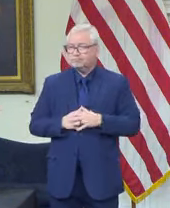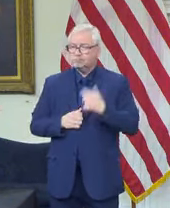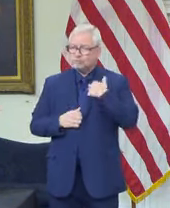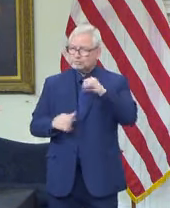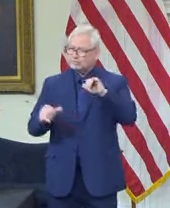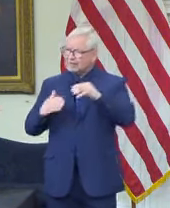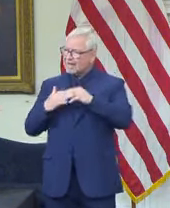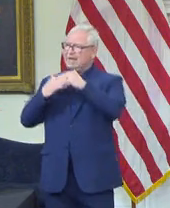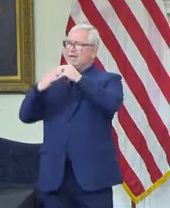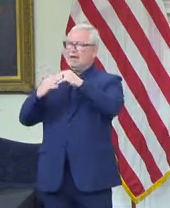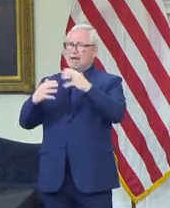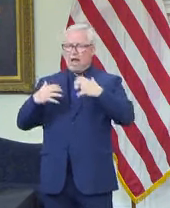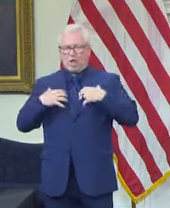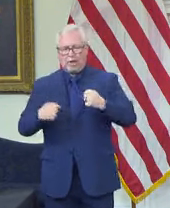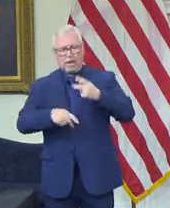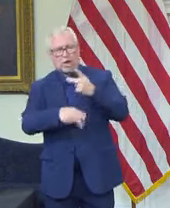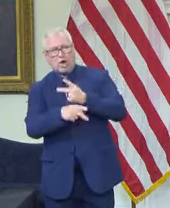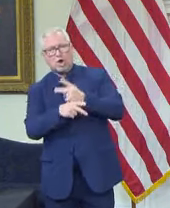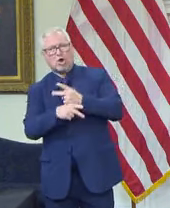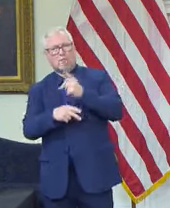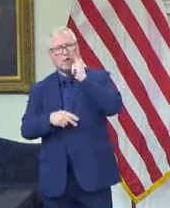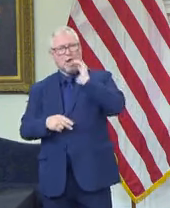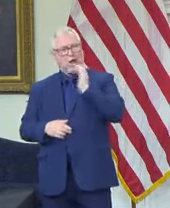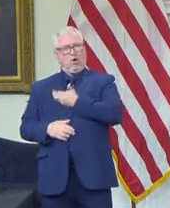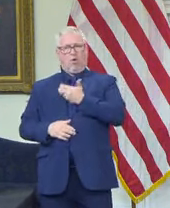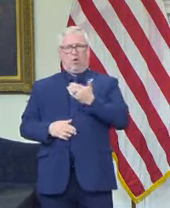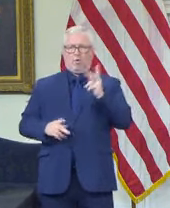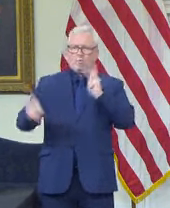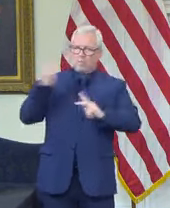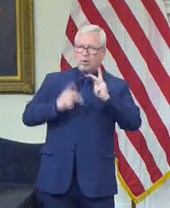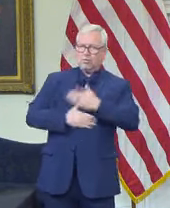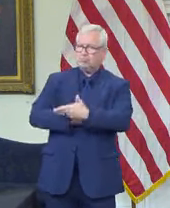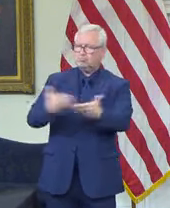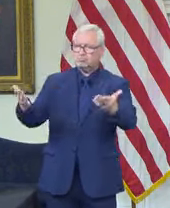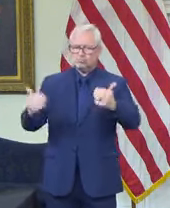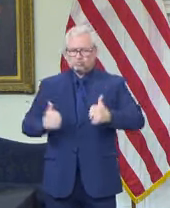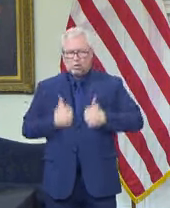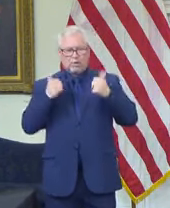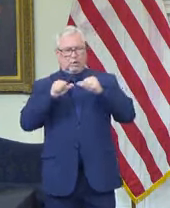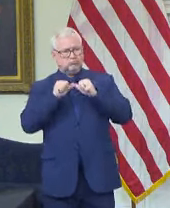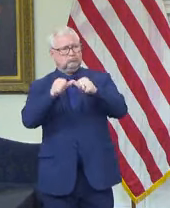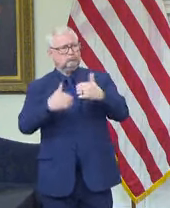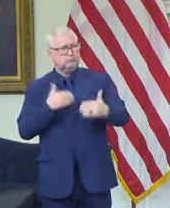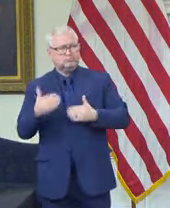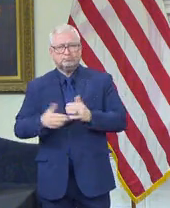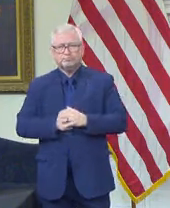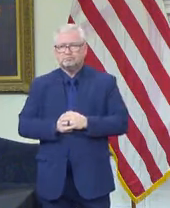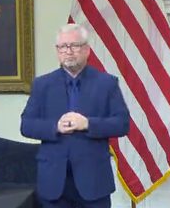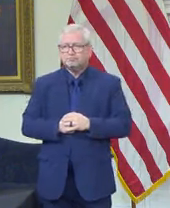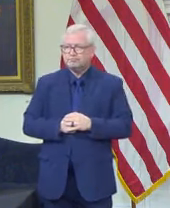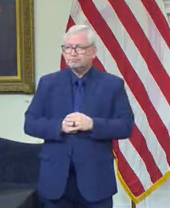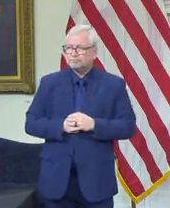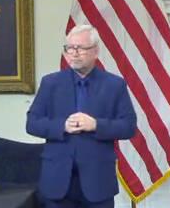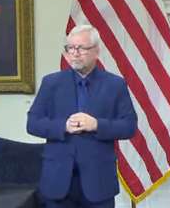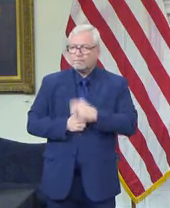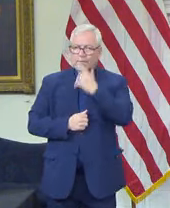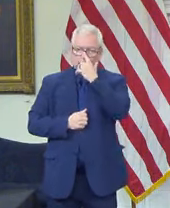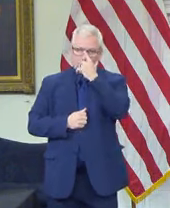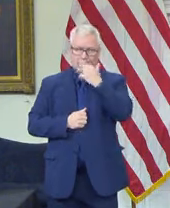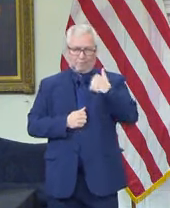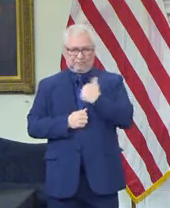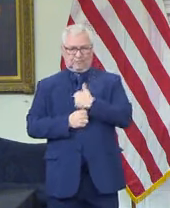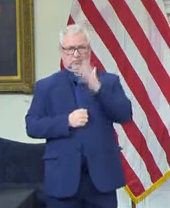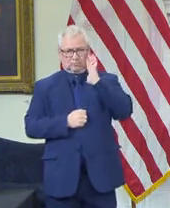crisis. We're continuing to take aggressive actions to protect our most vulnerable residents in nursing